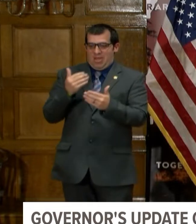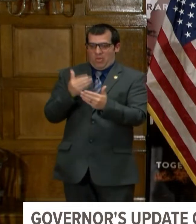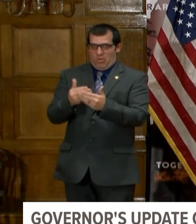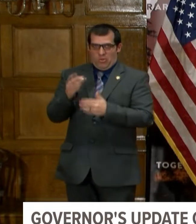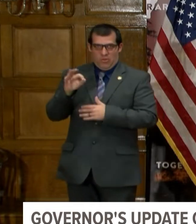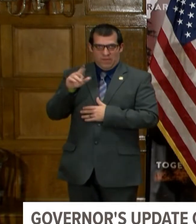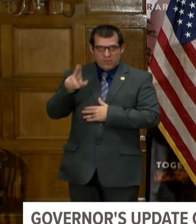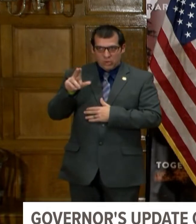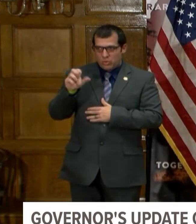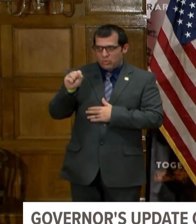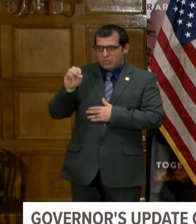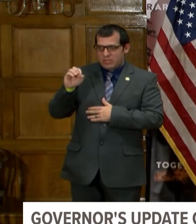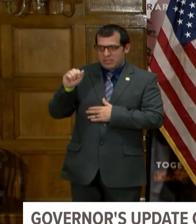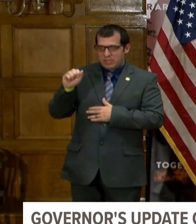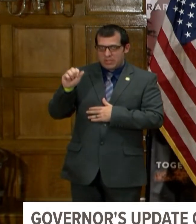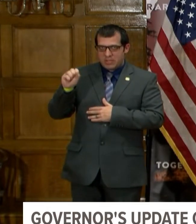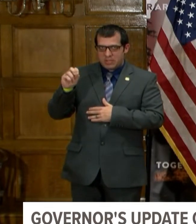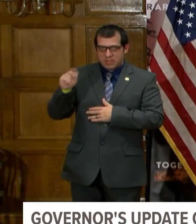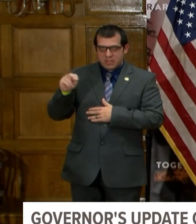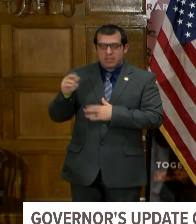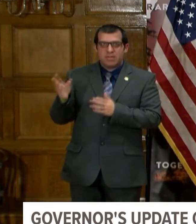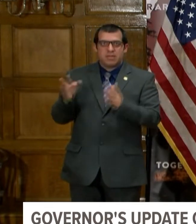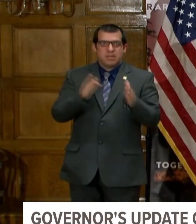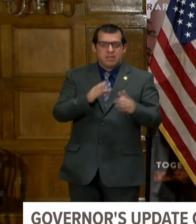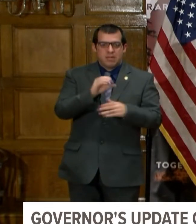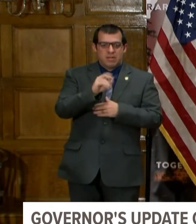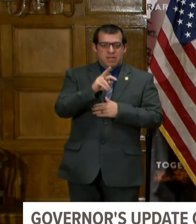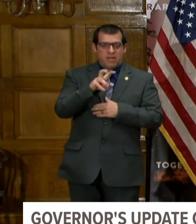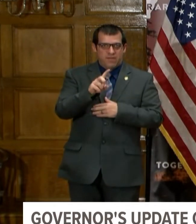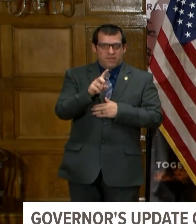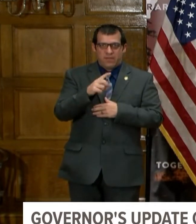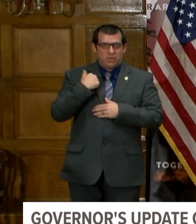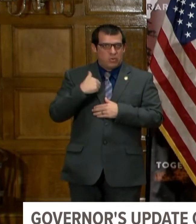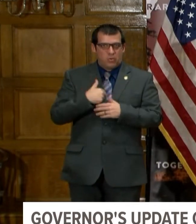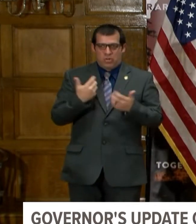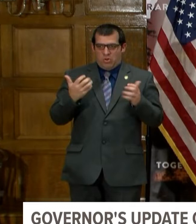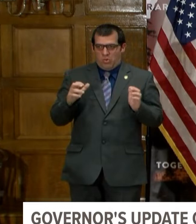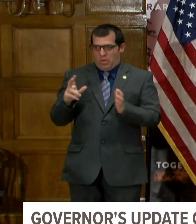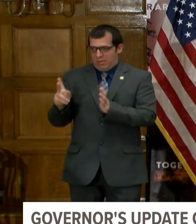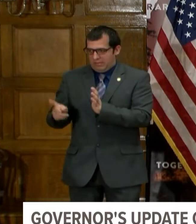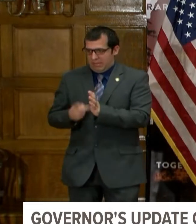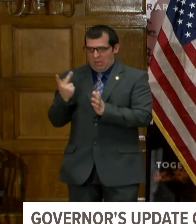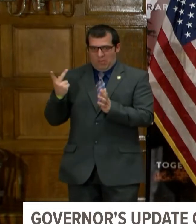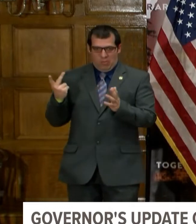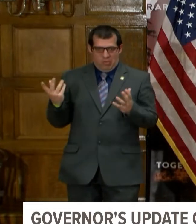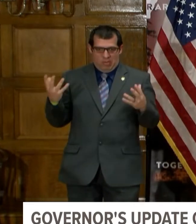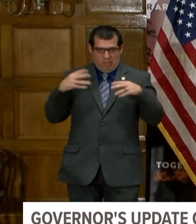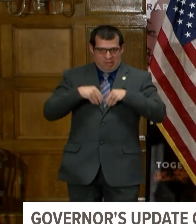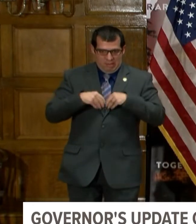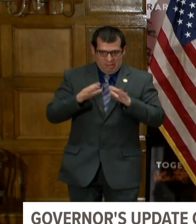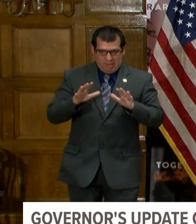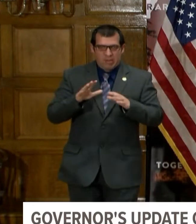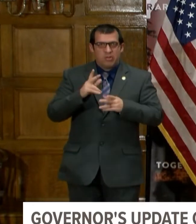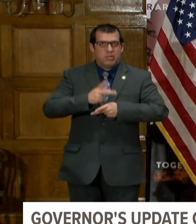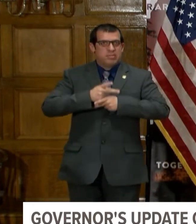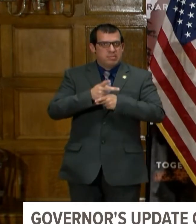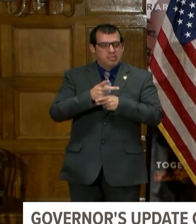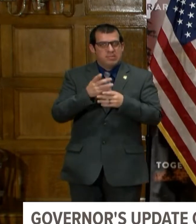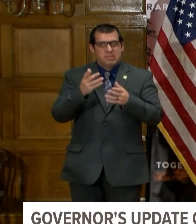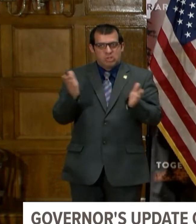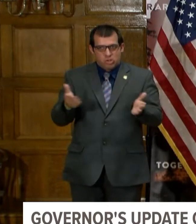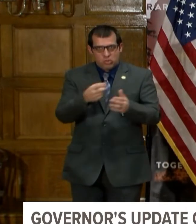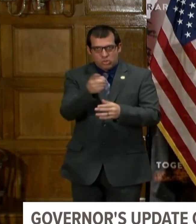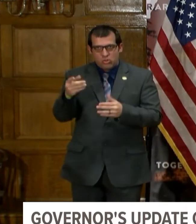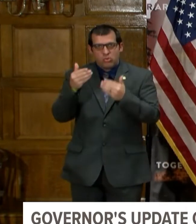because of the risk of COVID, we don't want double trouble this winter. And so we encourage everybody to get the flu